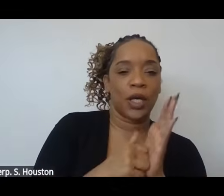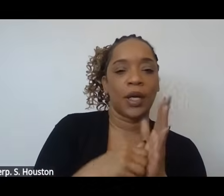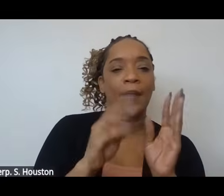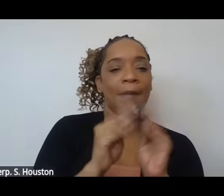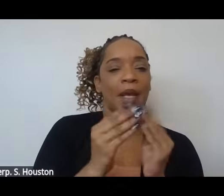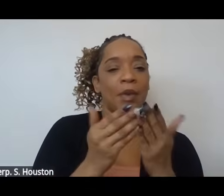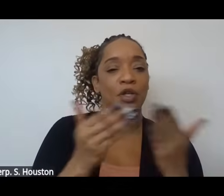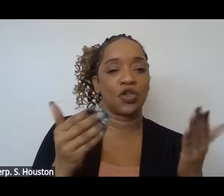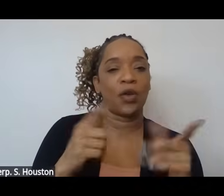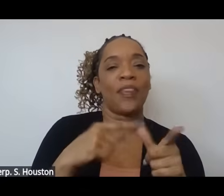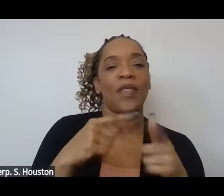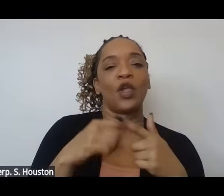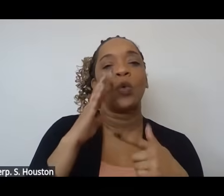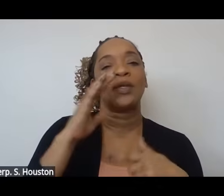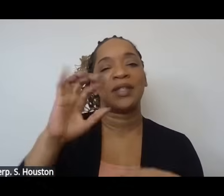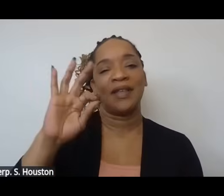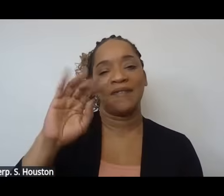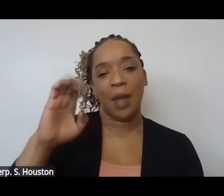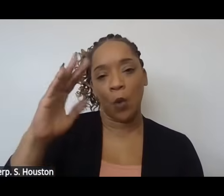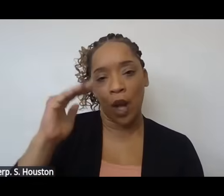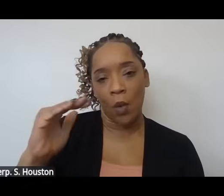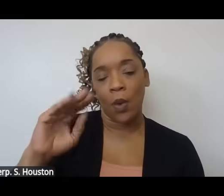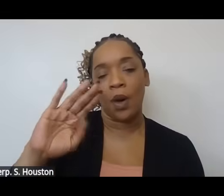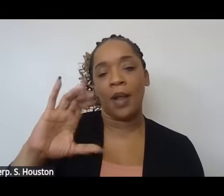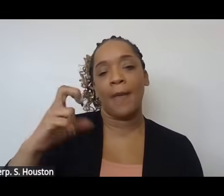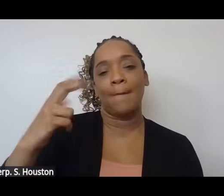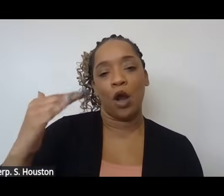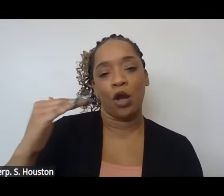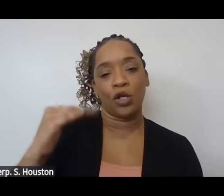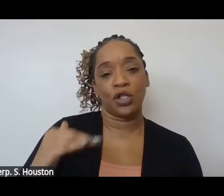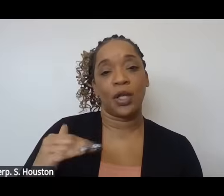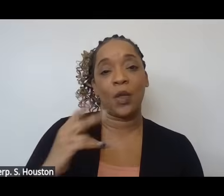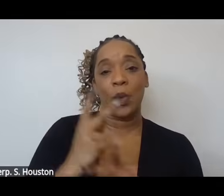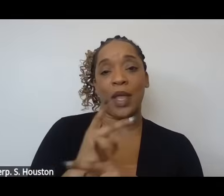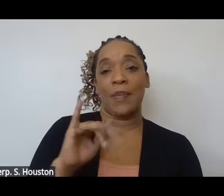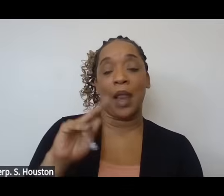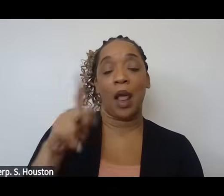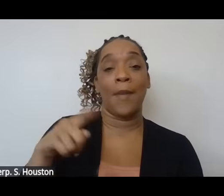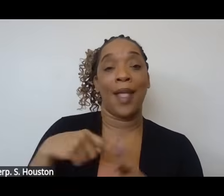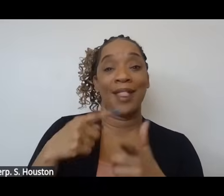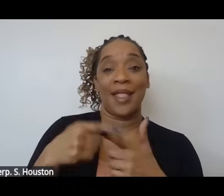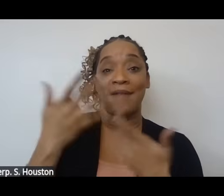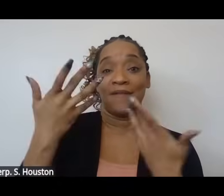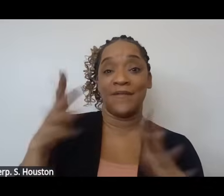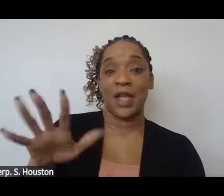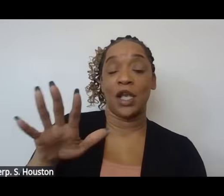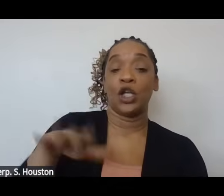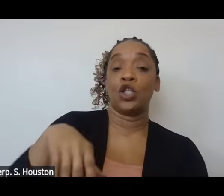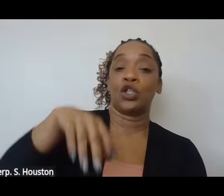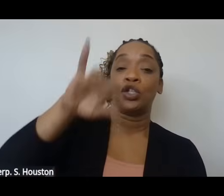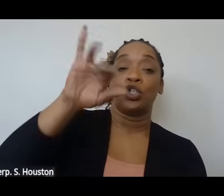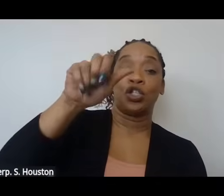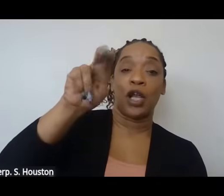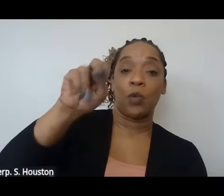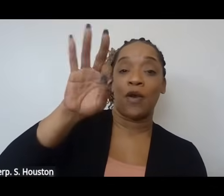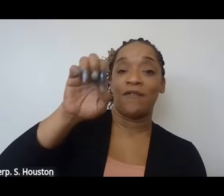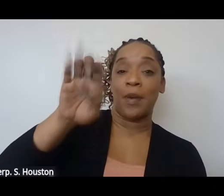then the March, and same thing. We'll keep that up. And then after the March meeting, we'll replace for April, May, June,